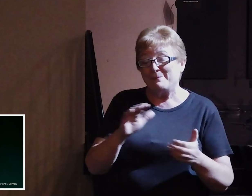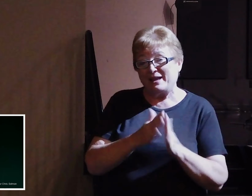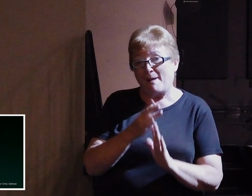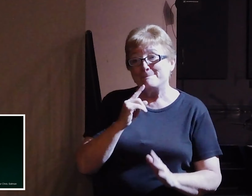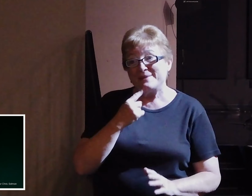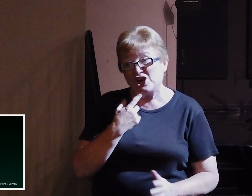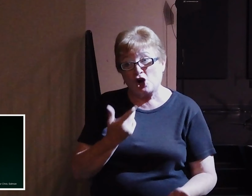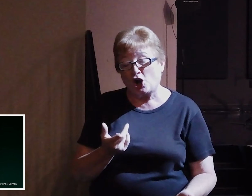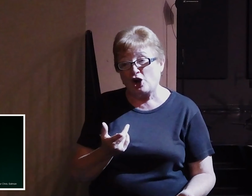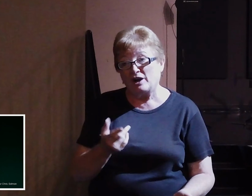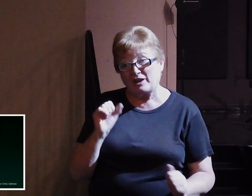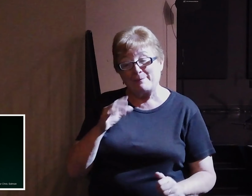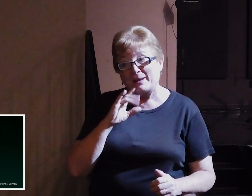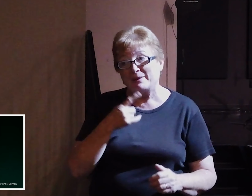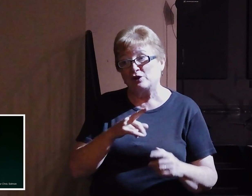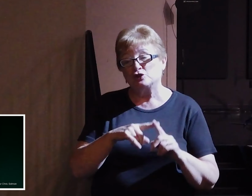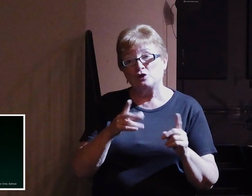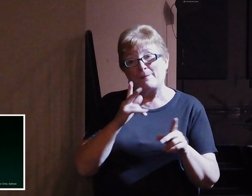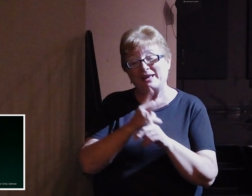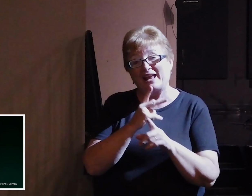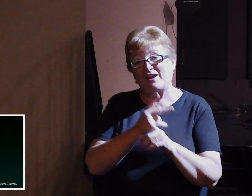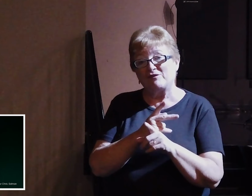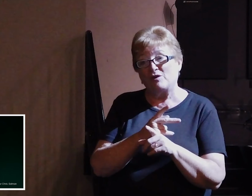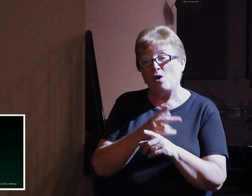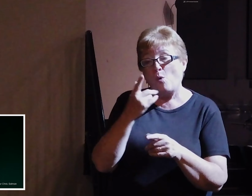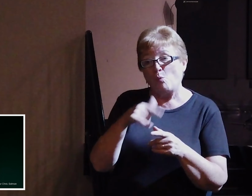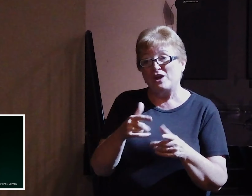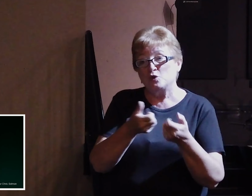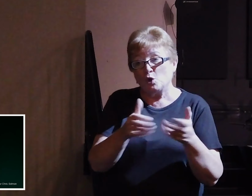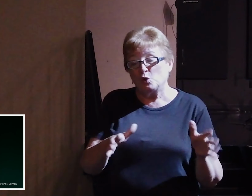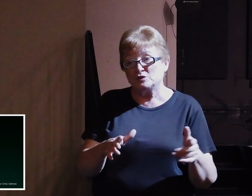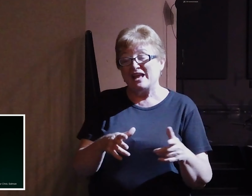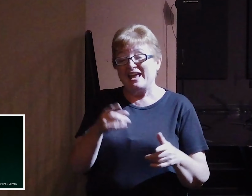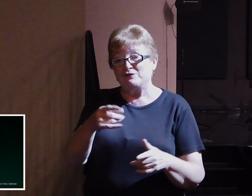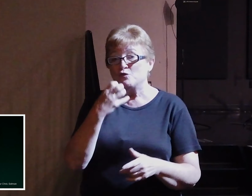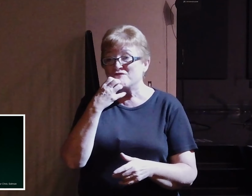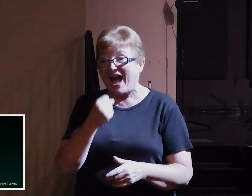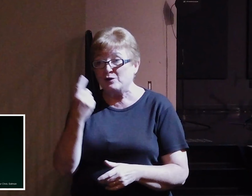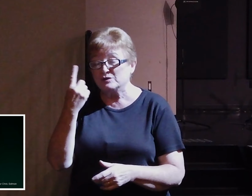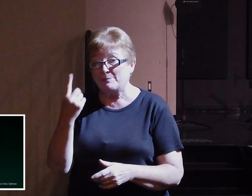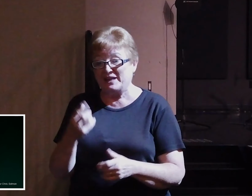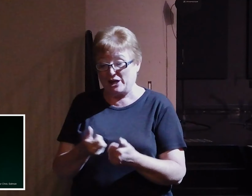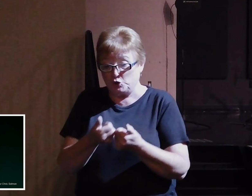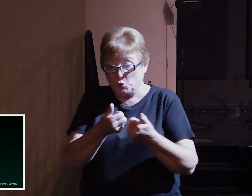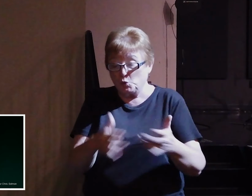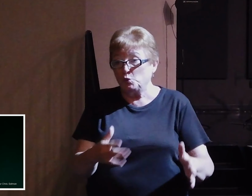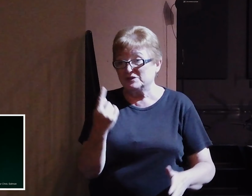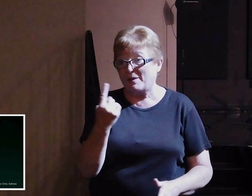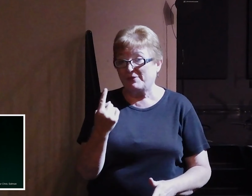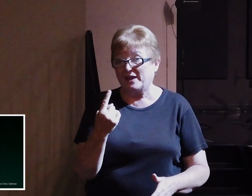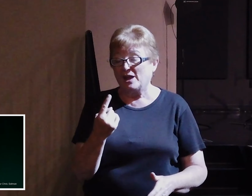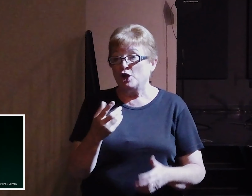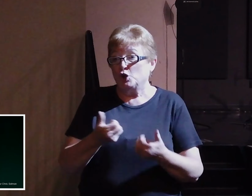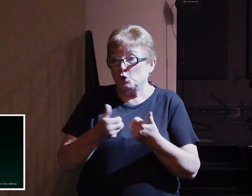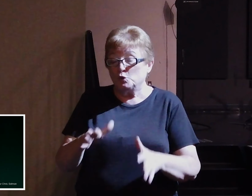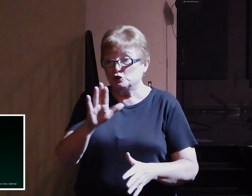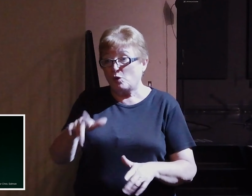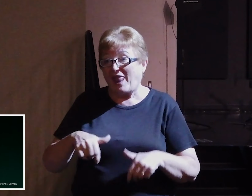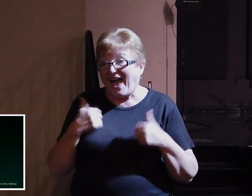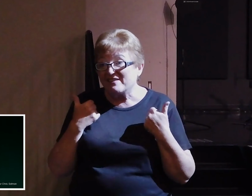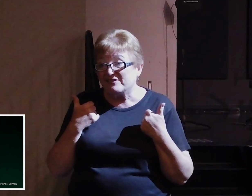was what you valued most. So if you lose your life